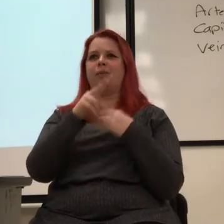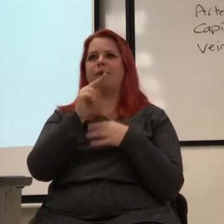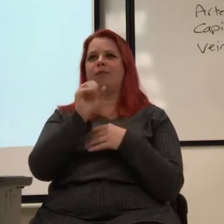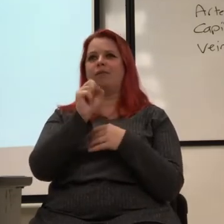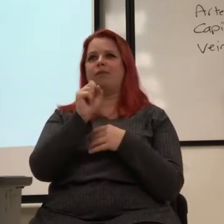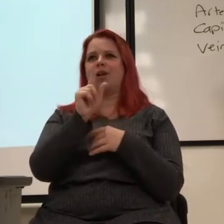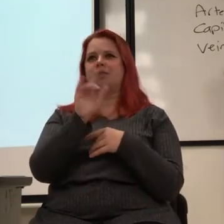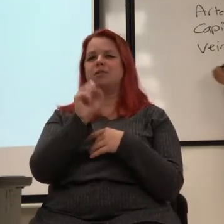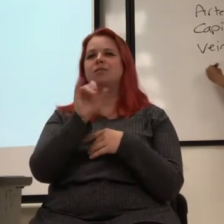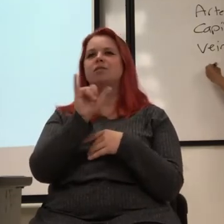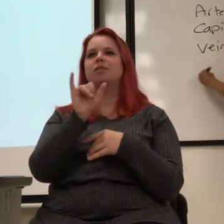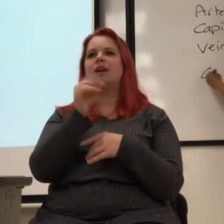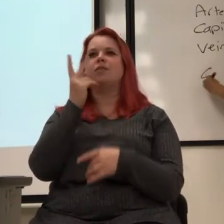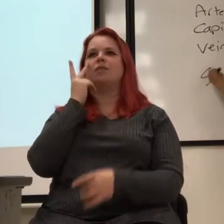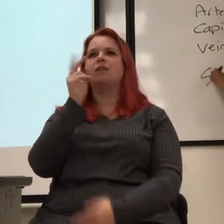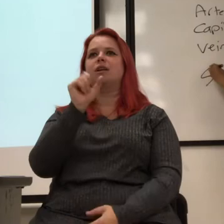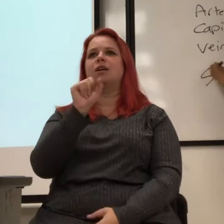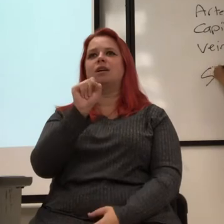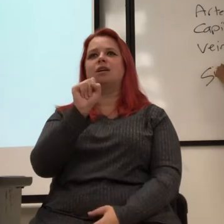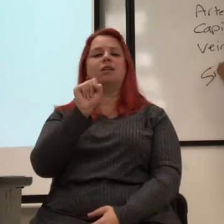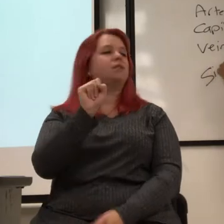ever see the term sinus,